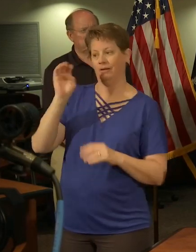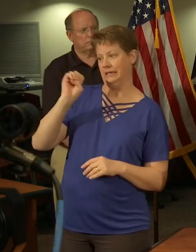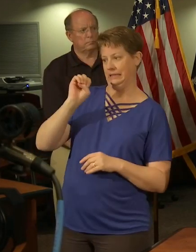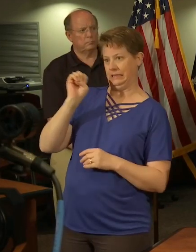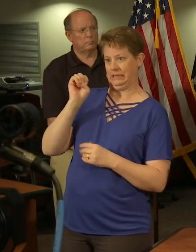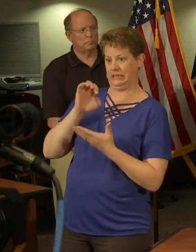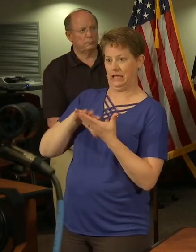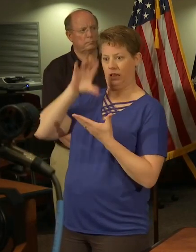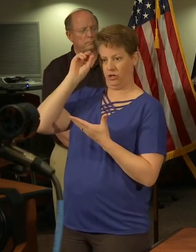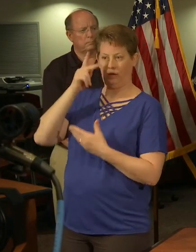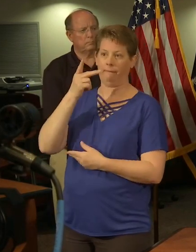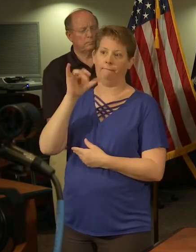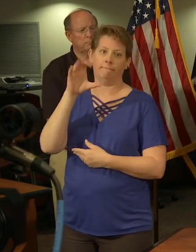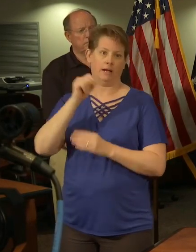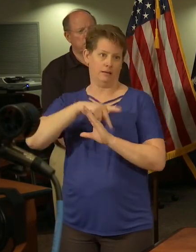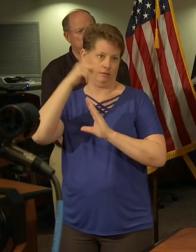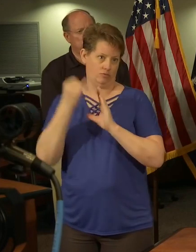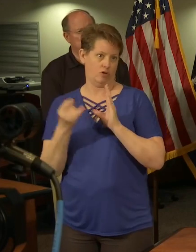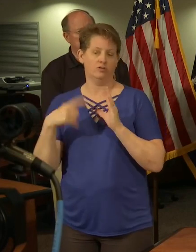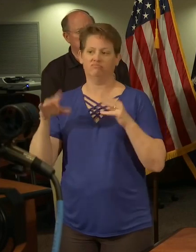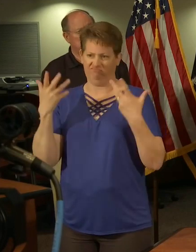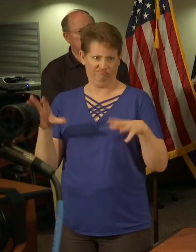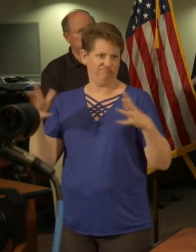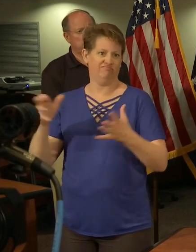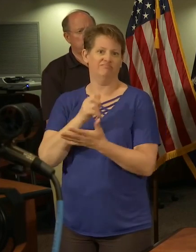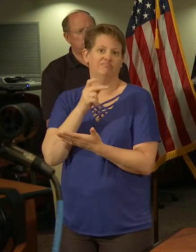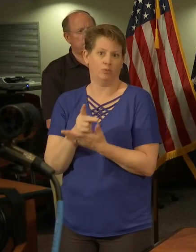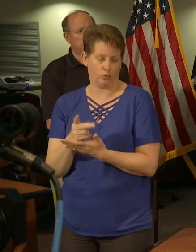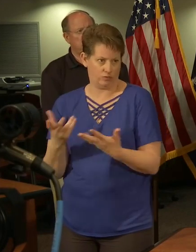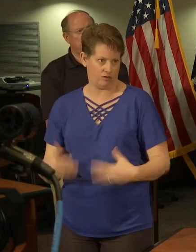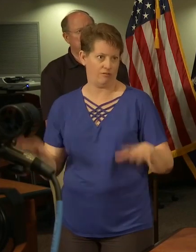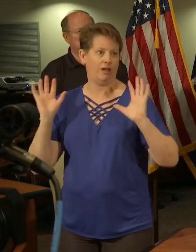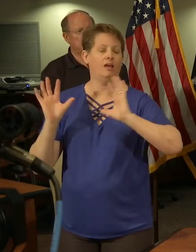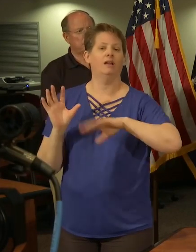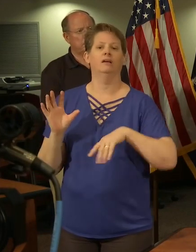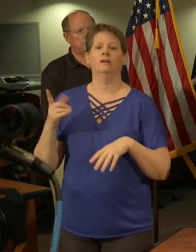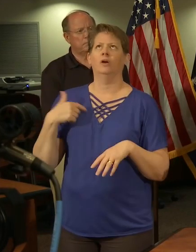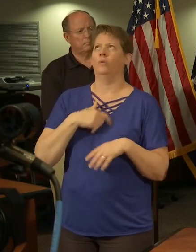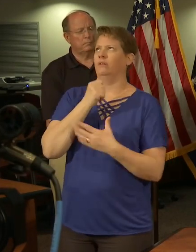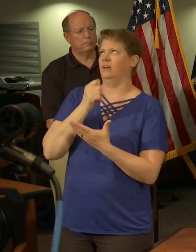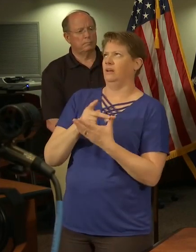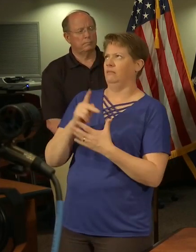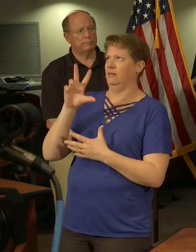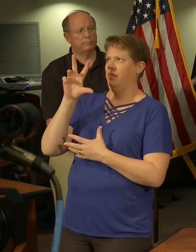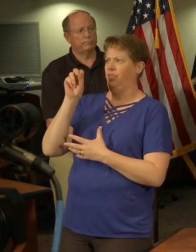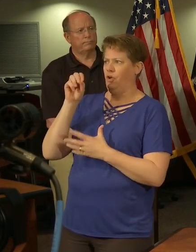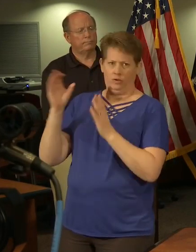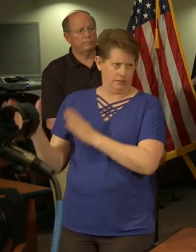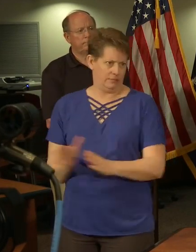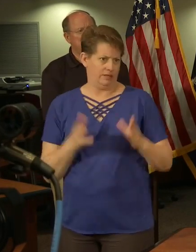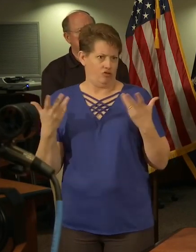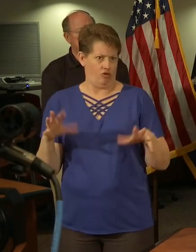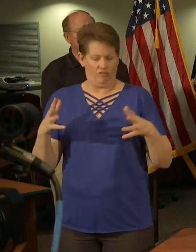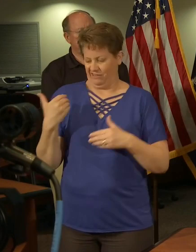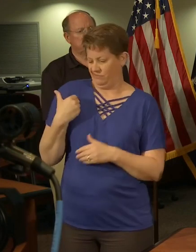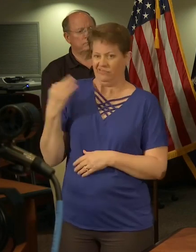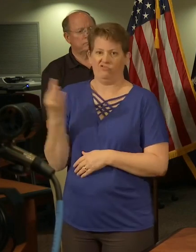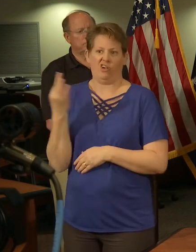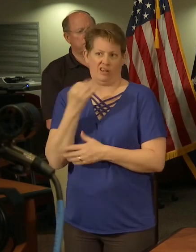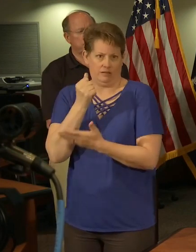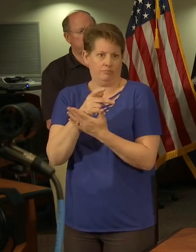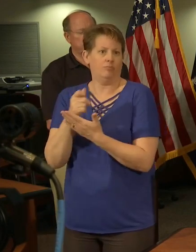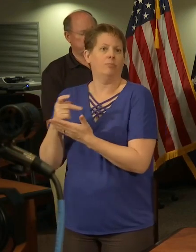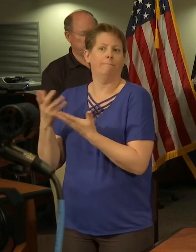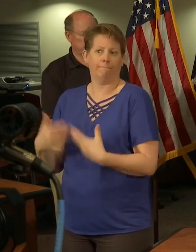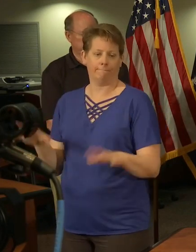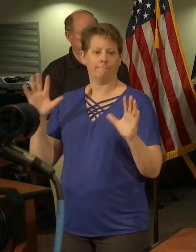e-learning pilot project that they were involved with. I believe we've already approved 30 plans on Friday.